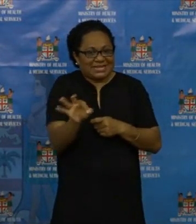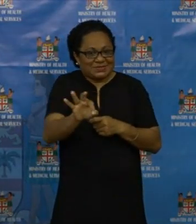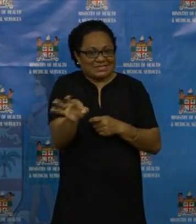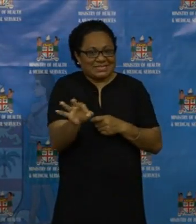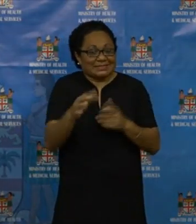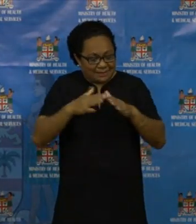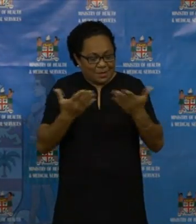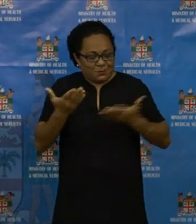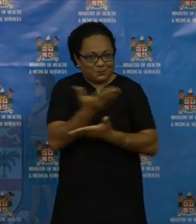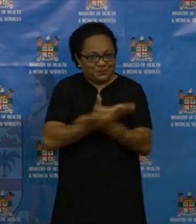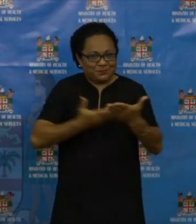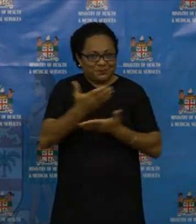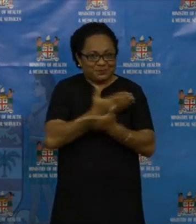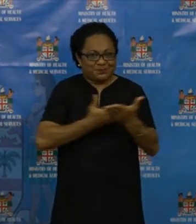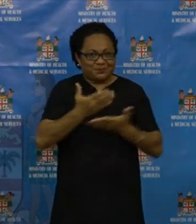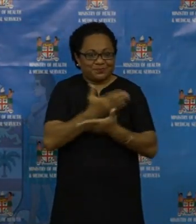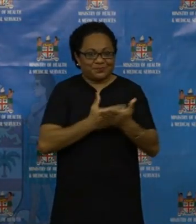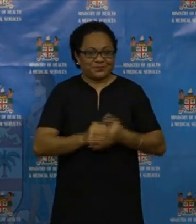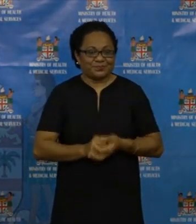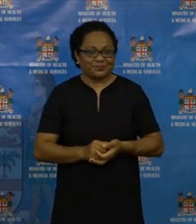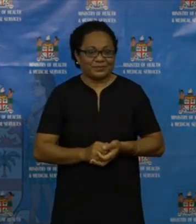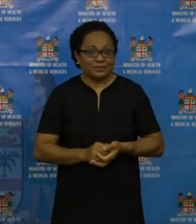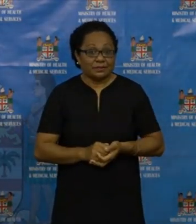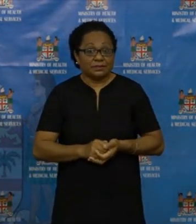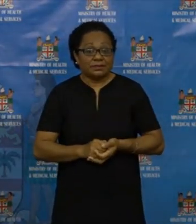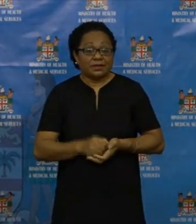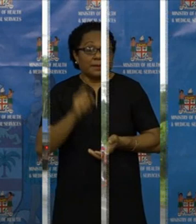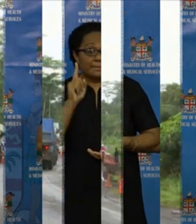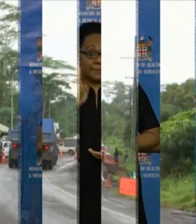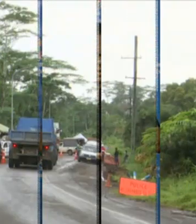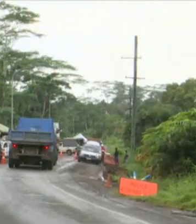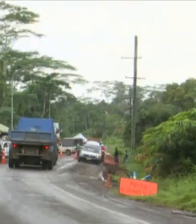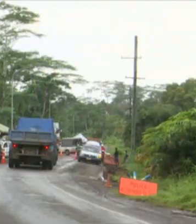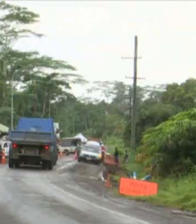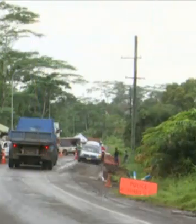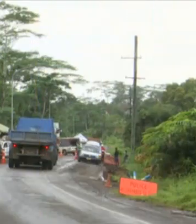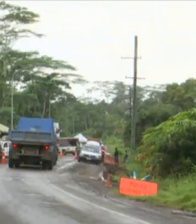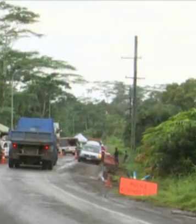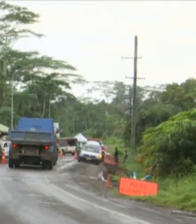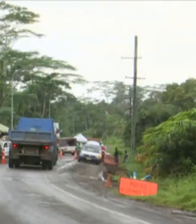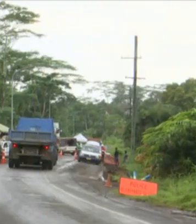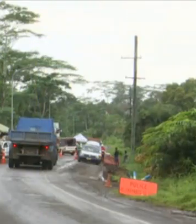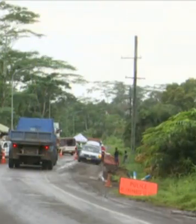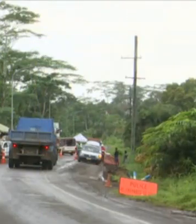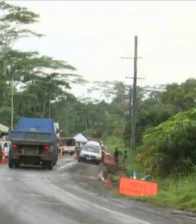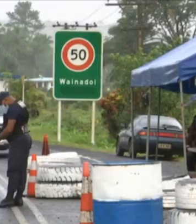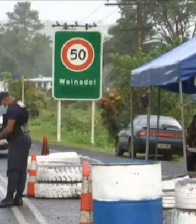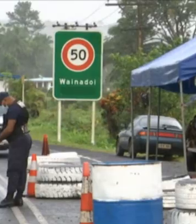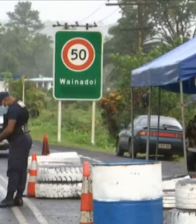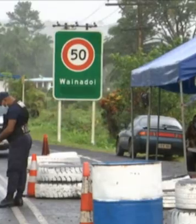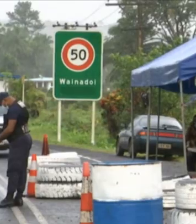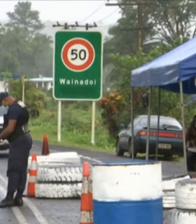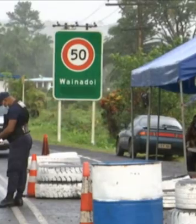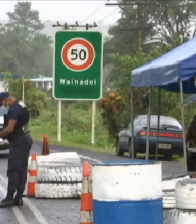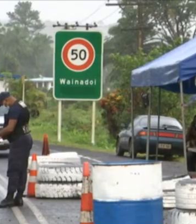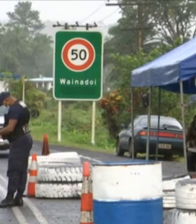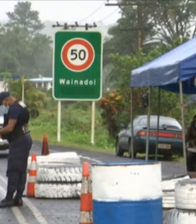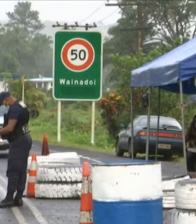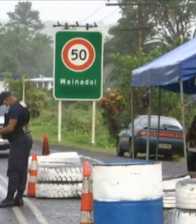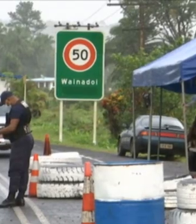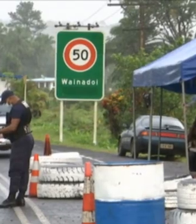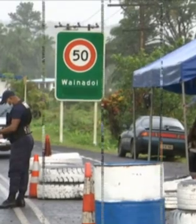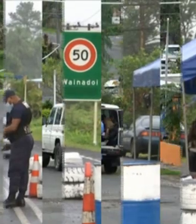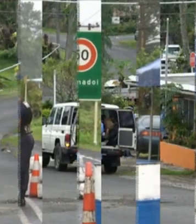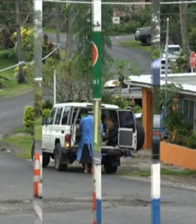In this bulletin, Health PS clarified vaccination status. Containment borders reviewed.